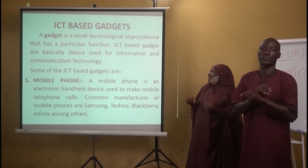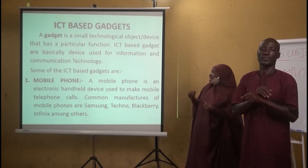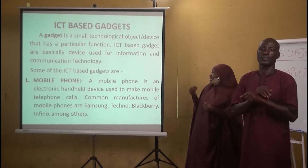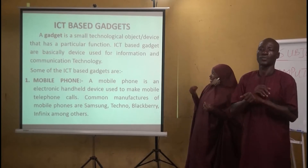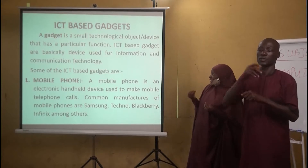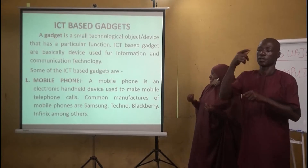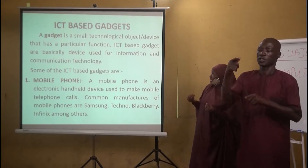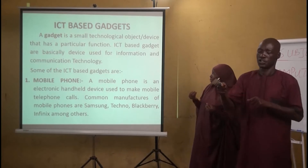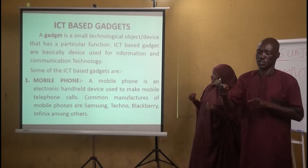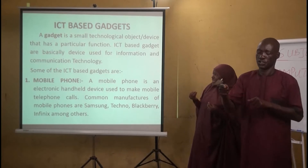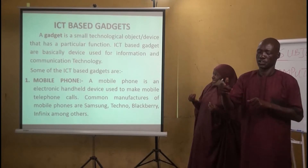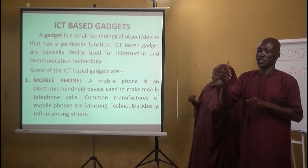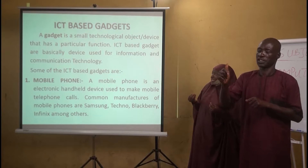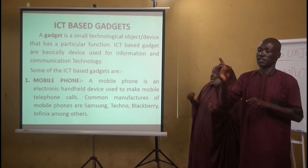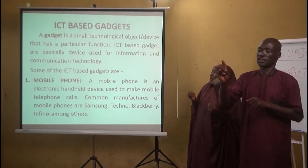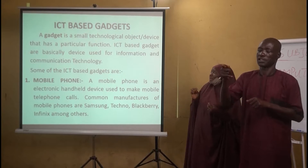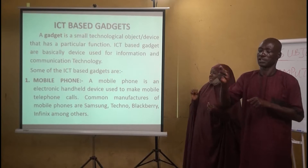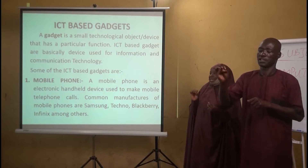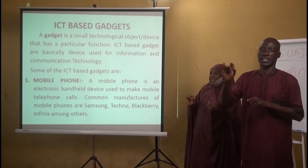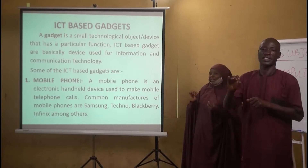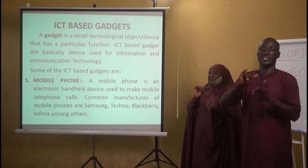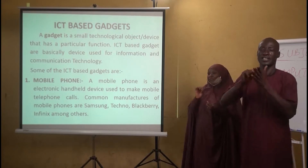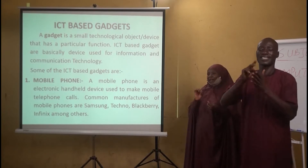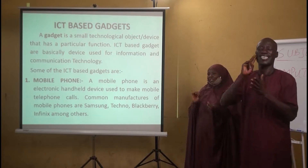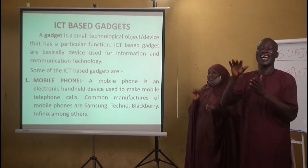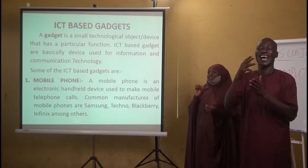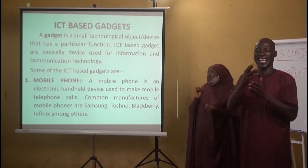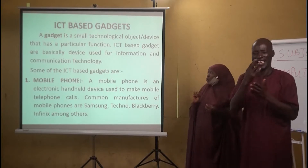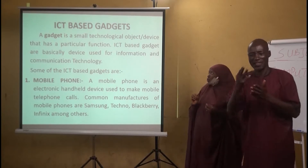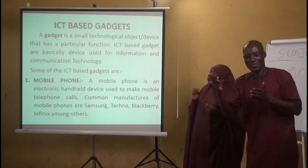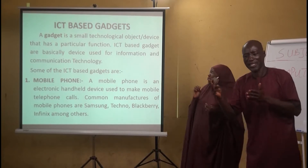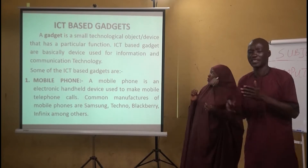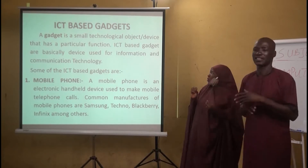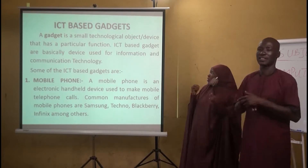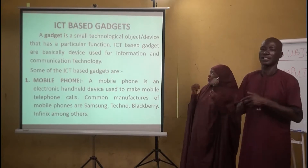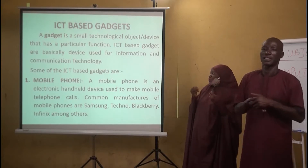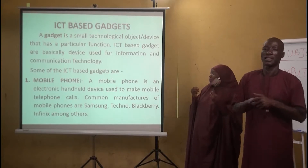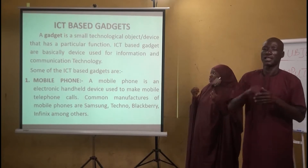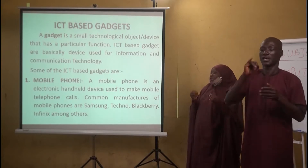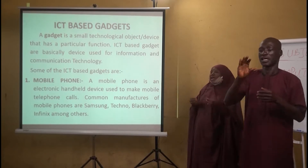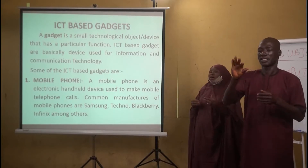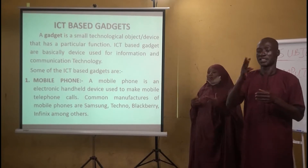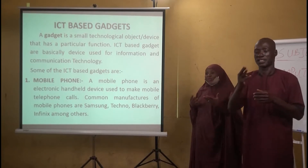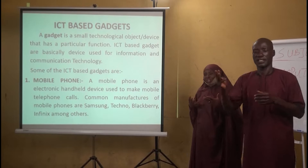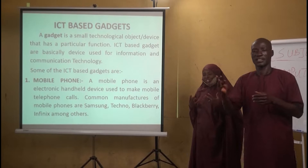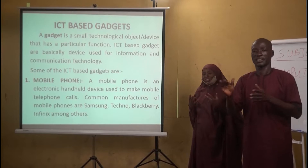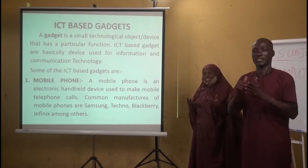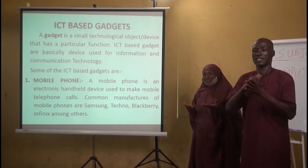Thus, the ICT-based gadgets are basically devices used for information and communication